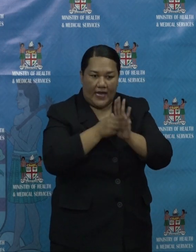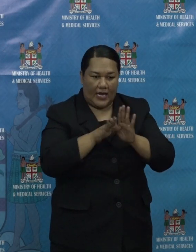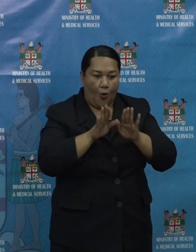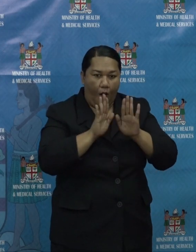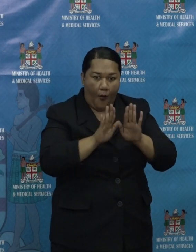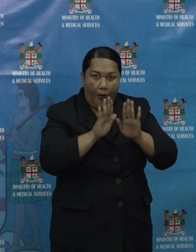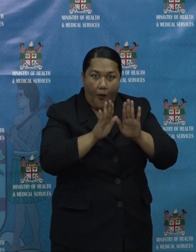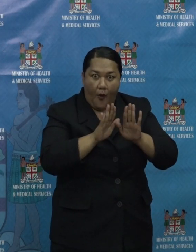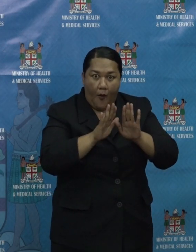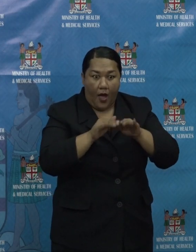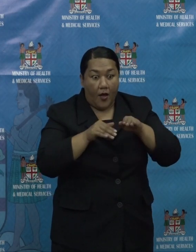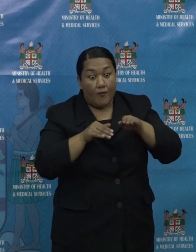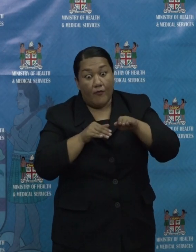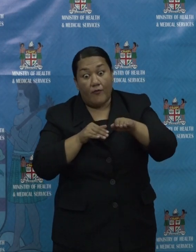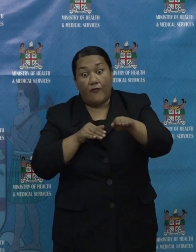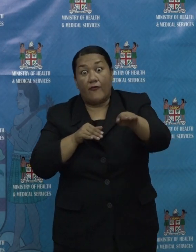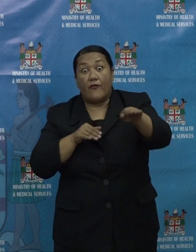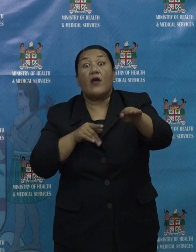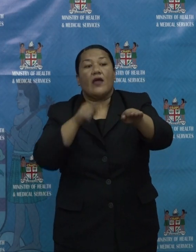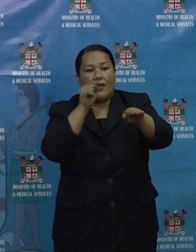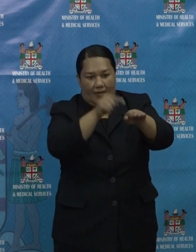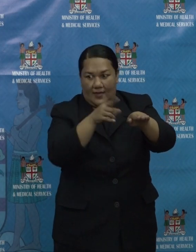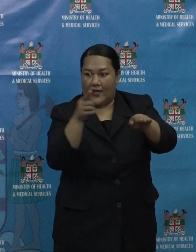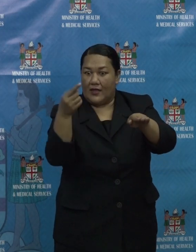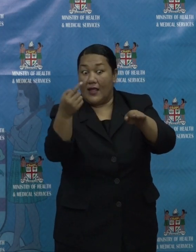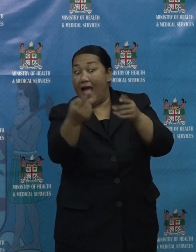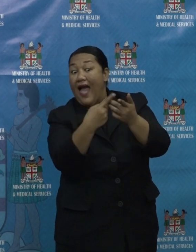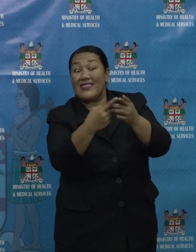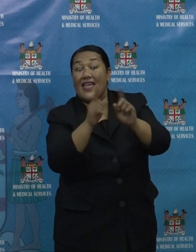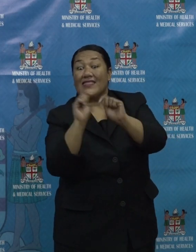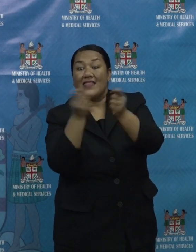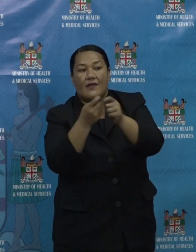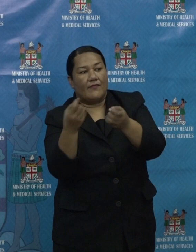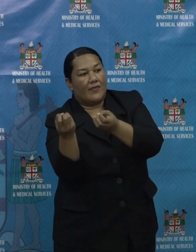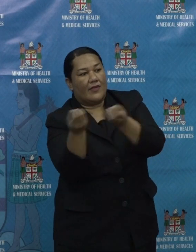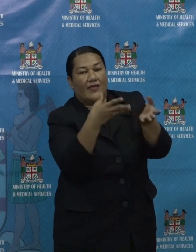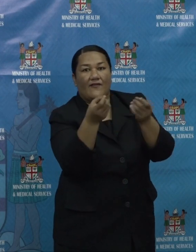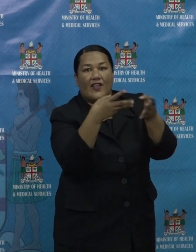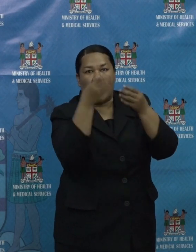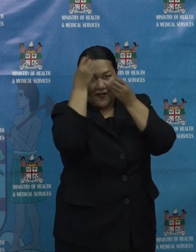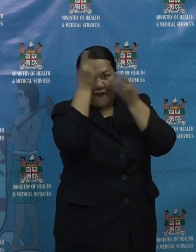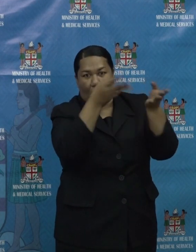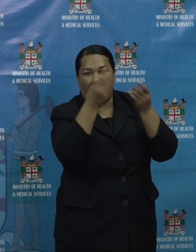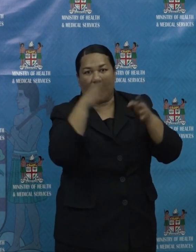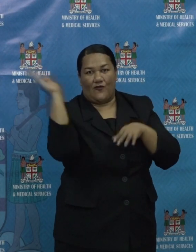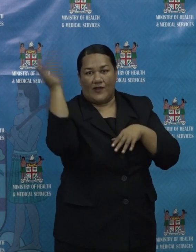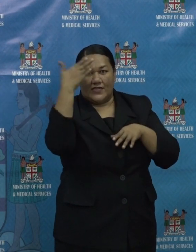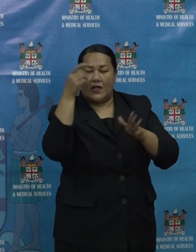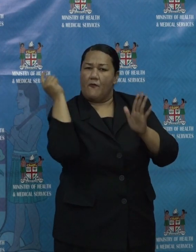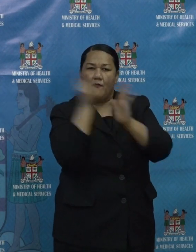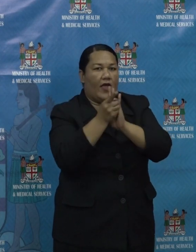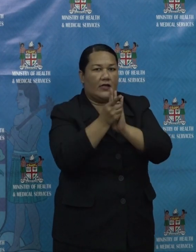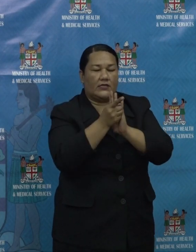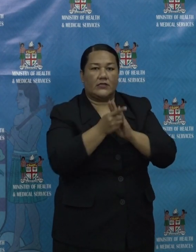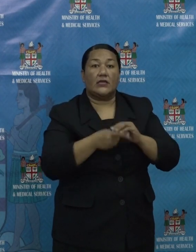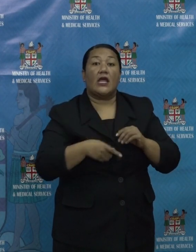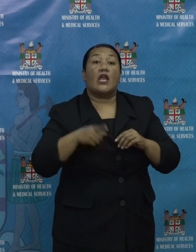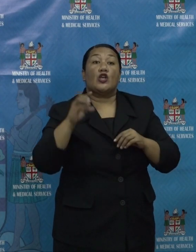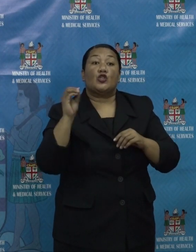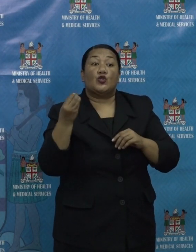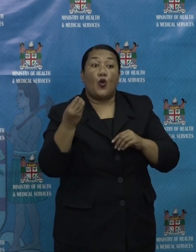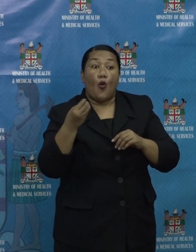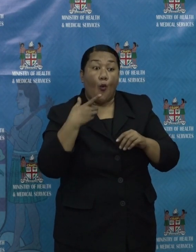These rapid tests enable our response team to find positive, high-risk cases early and put them on the appropriate